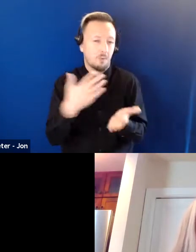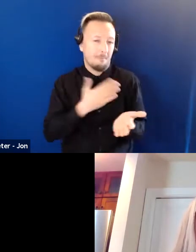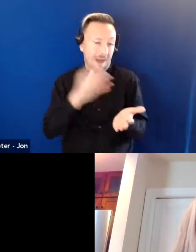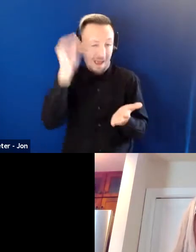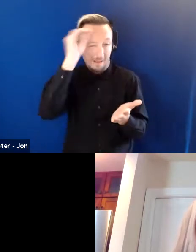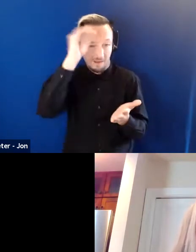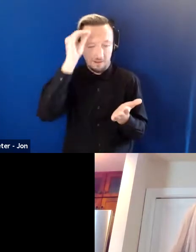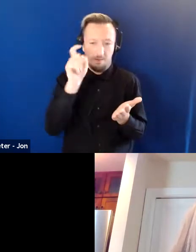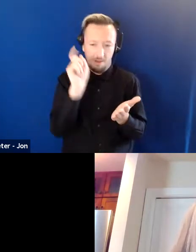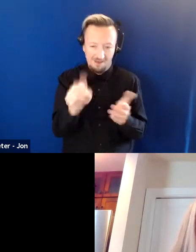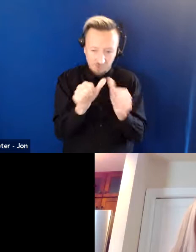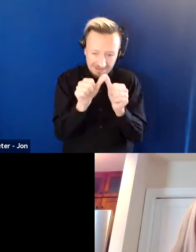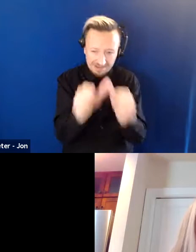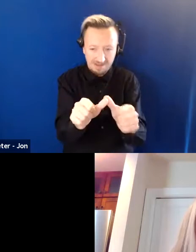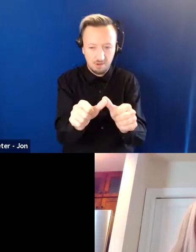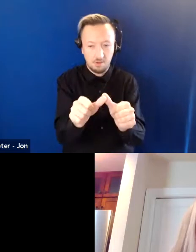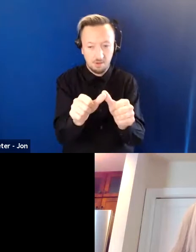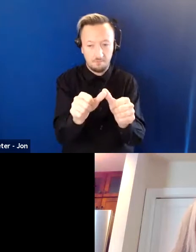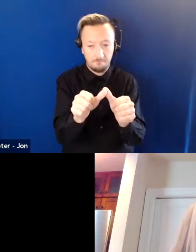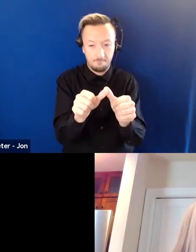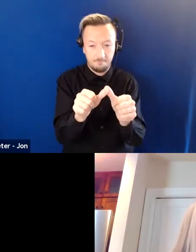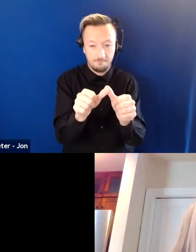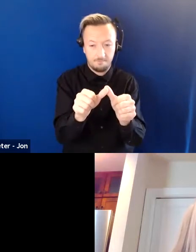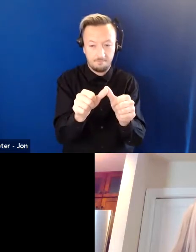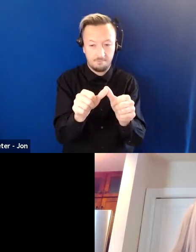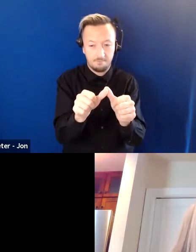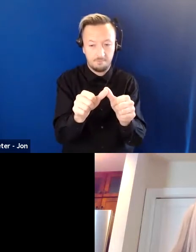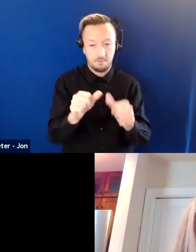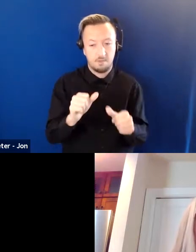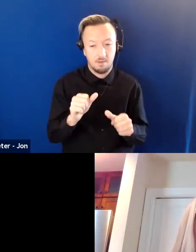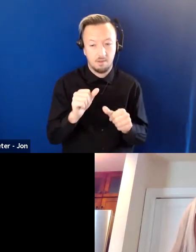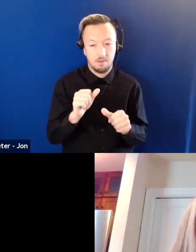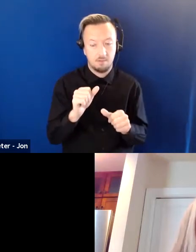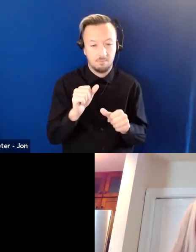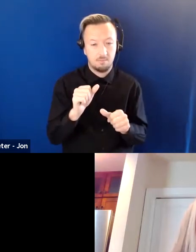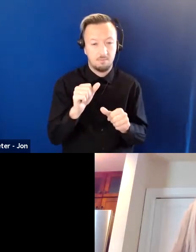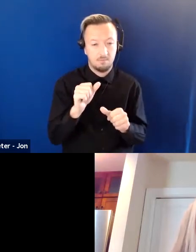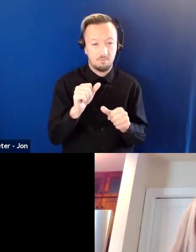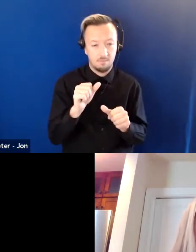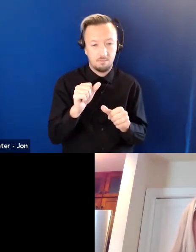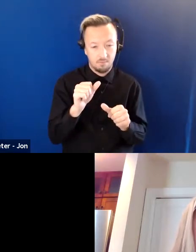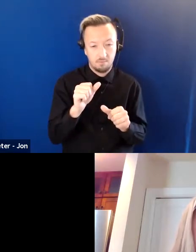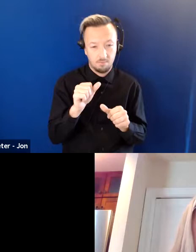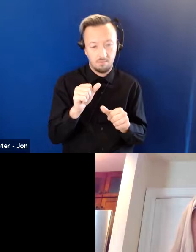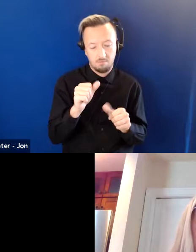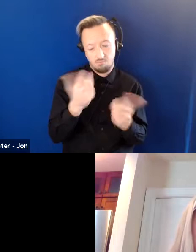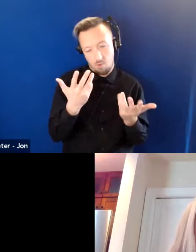doing that. It's not easy. This is probably, hopefully this is something for you to think about or ruminate